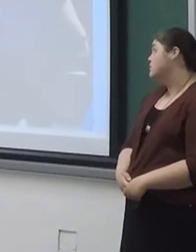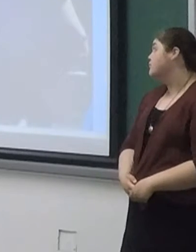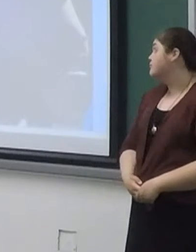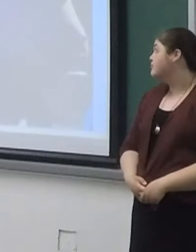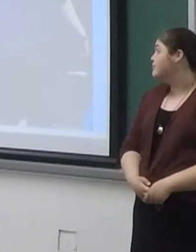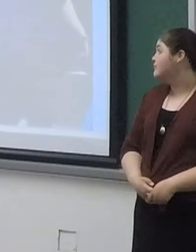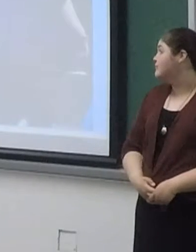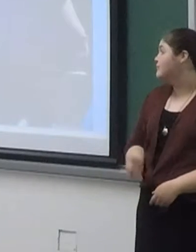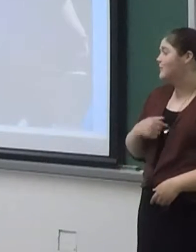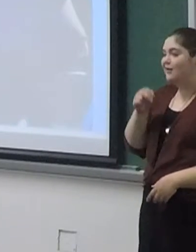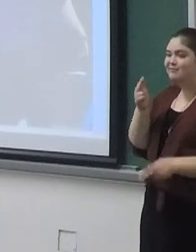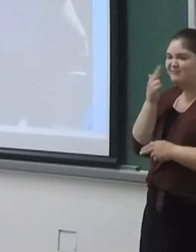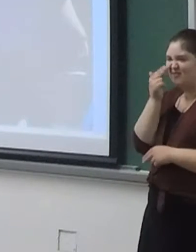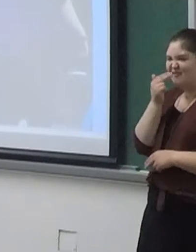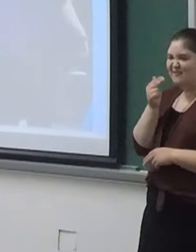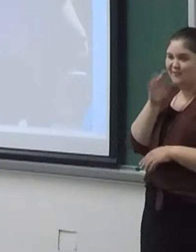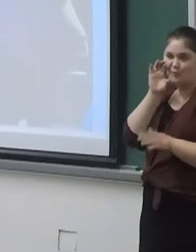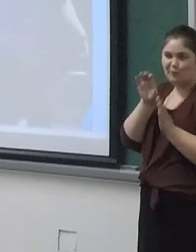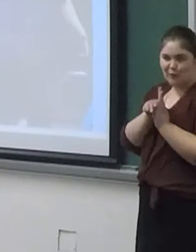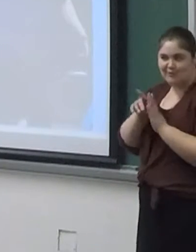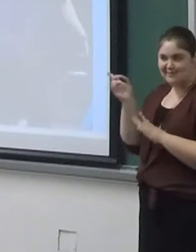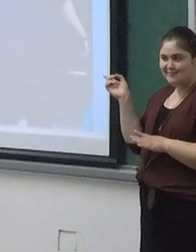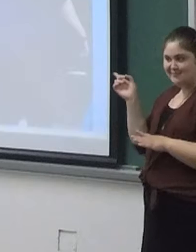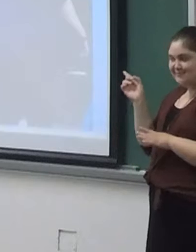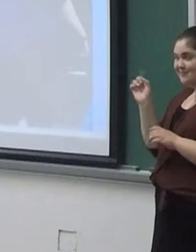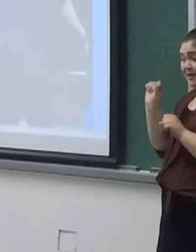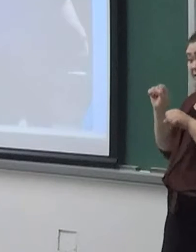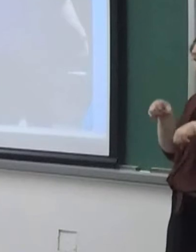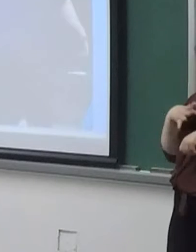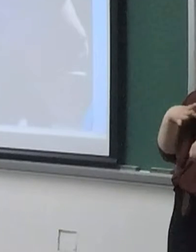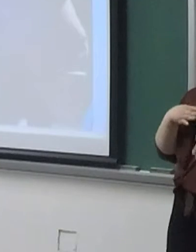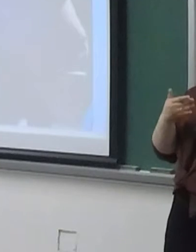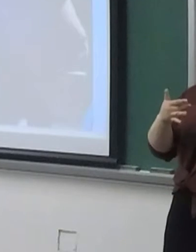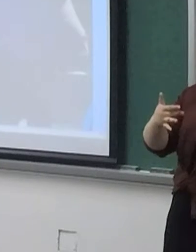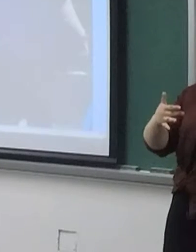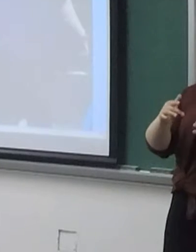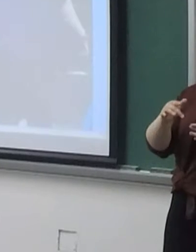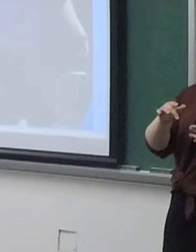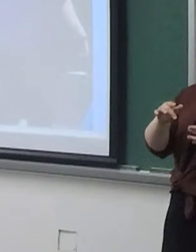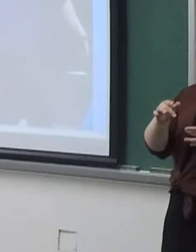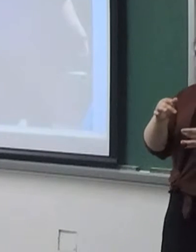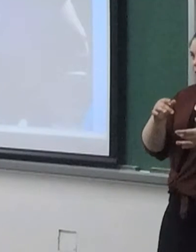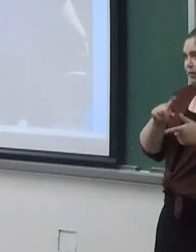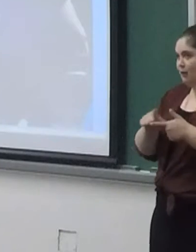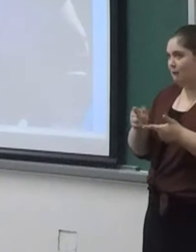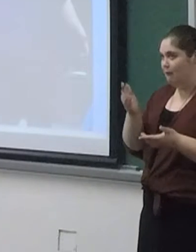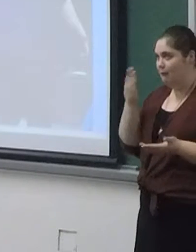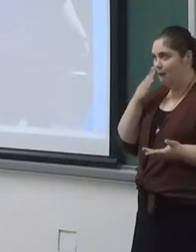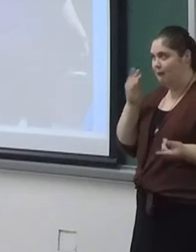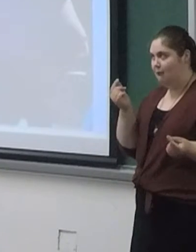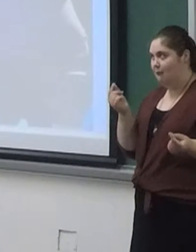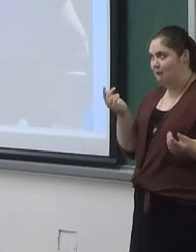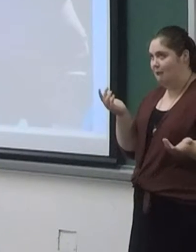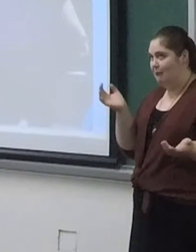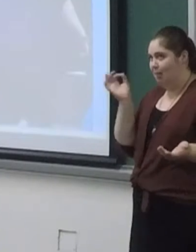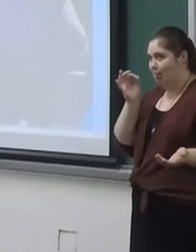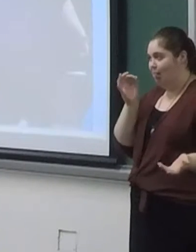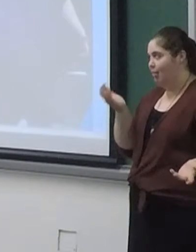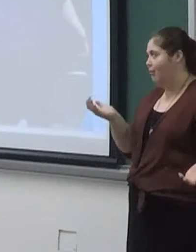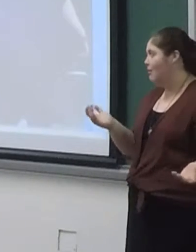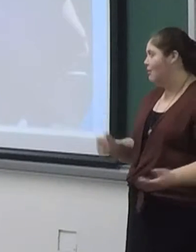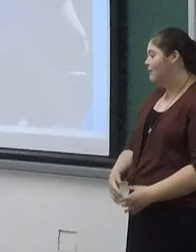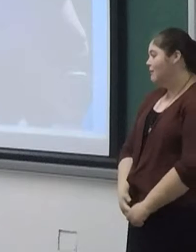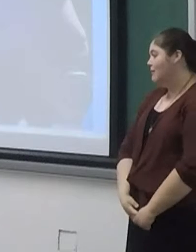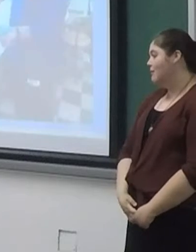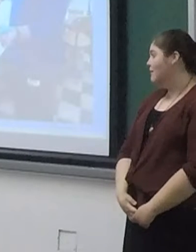And then I just kind of put these pictures up because everything can be fine 1 second, and then the next second you have no idea what's going on. So.